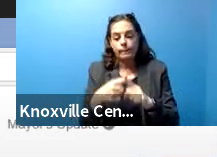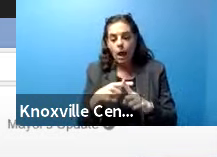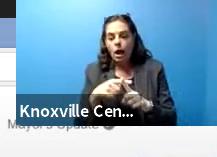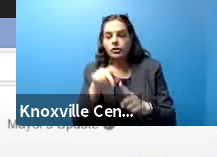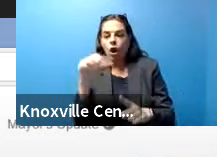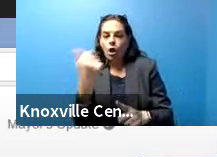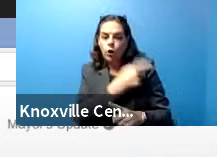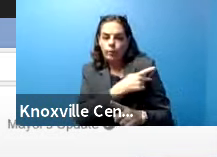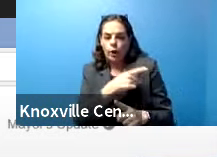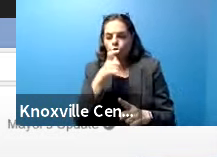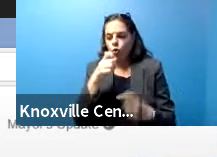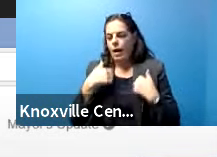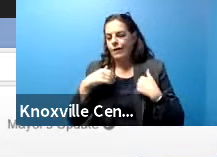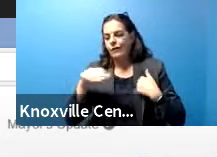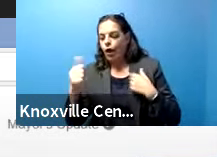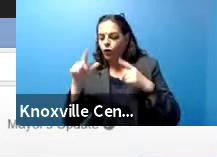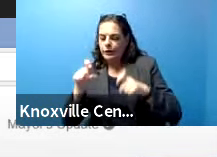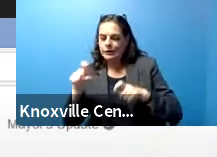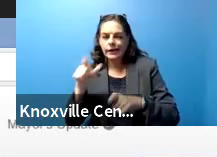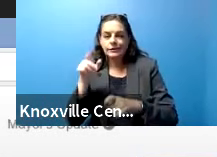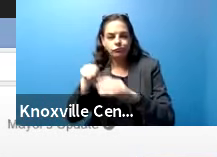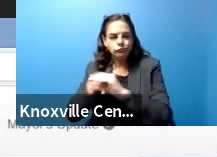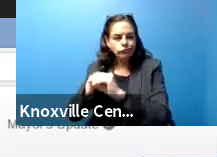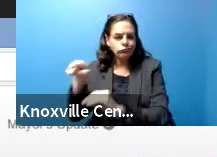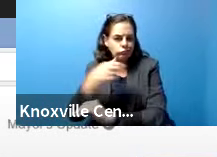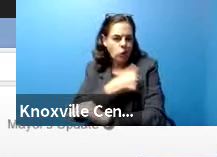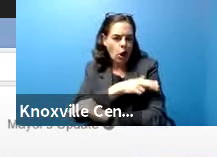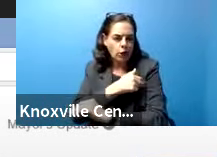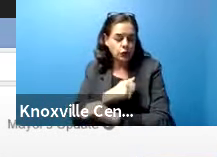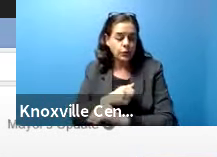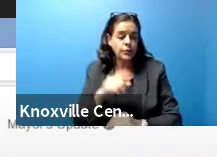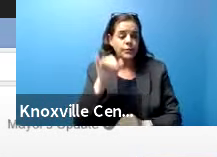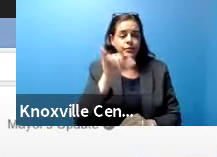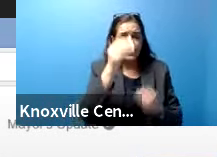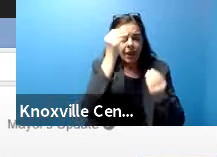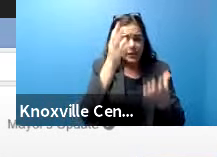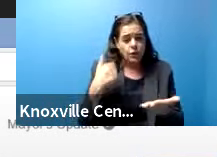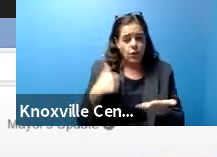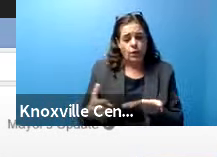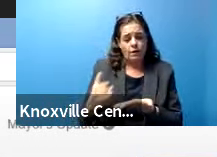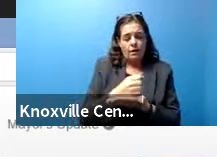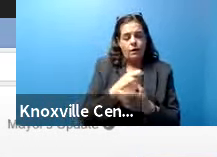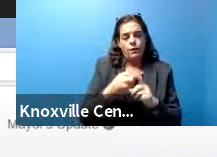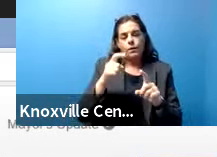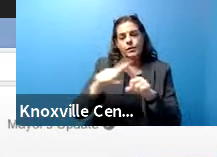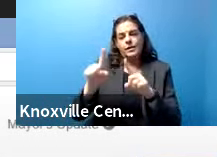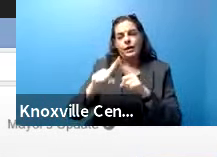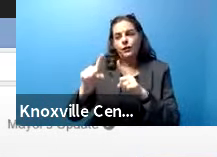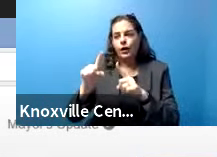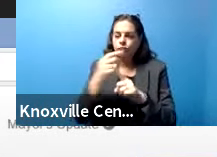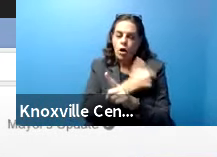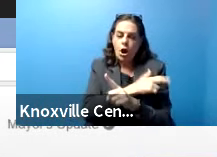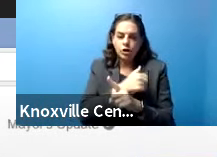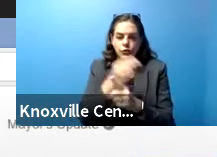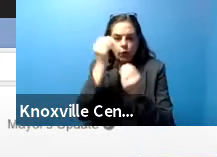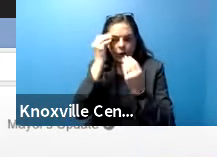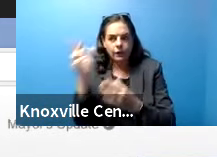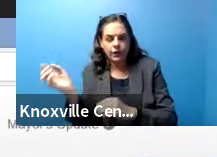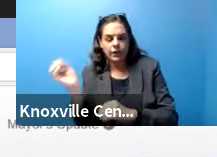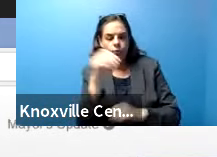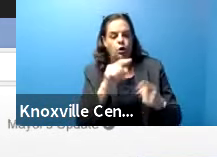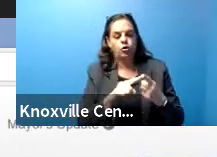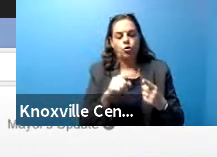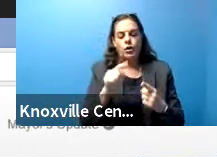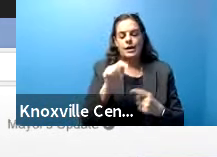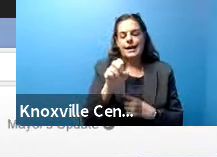patients with pending test results in the hospital. These data are gathered from the information hospitals put into the Tennessee Healthcare Resource